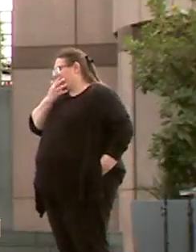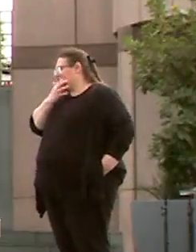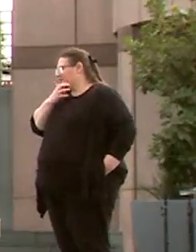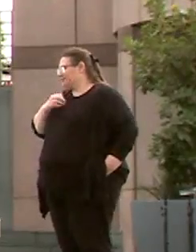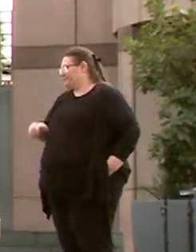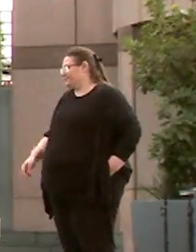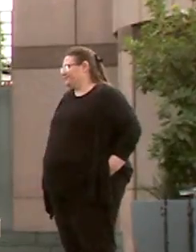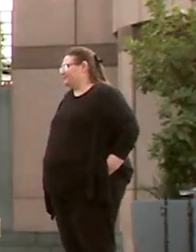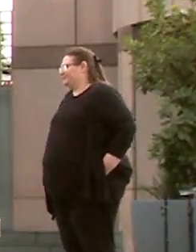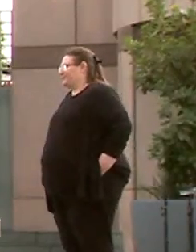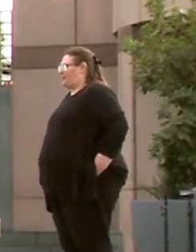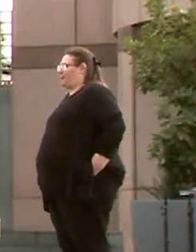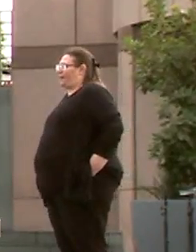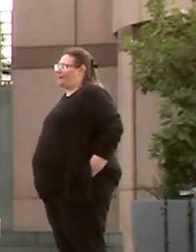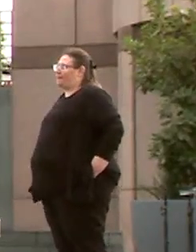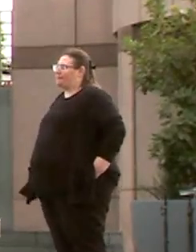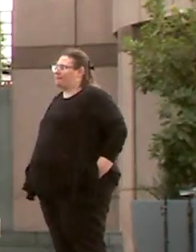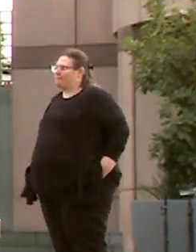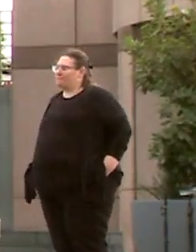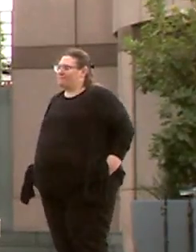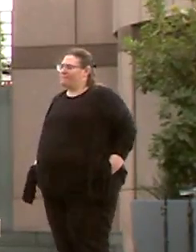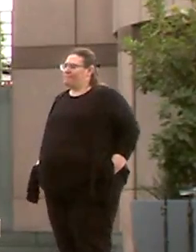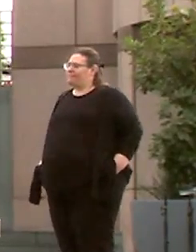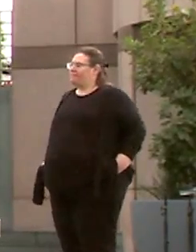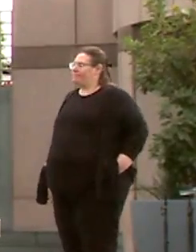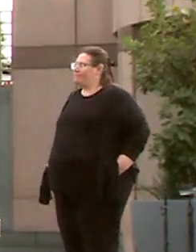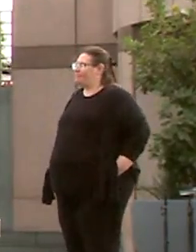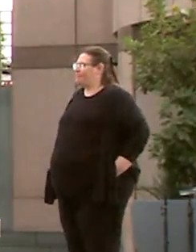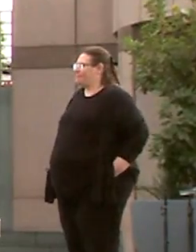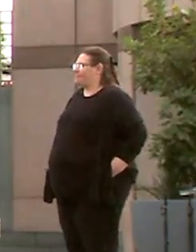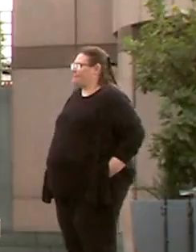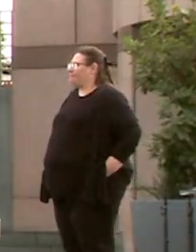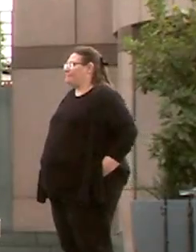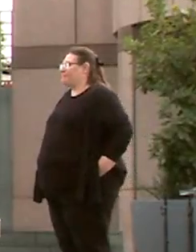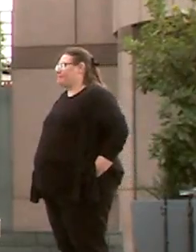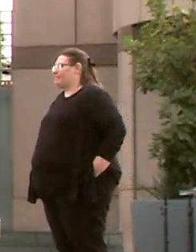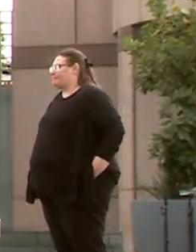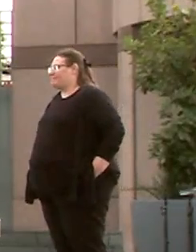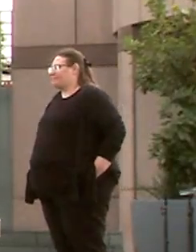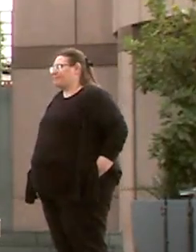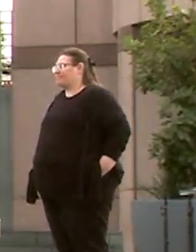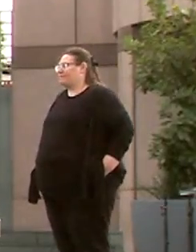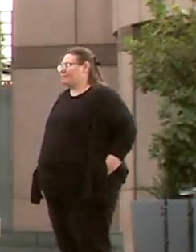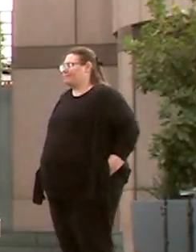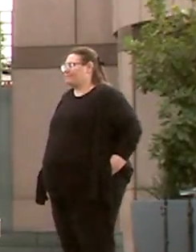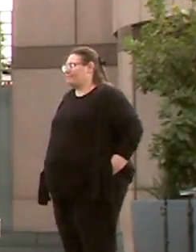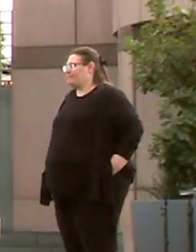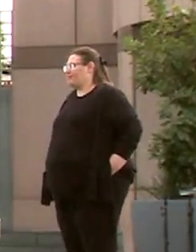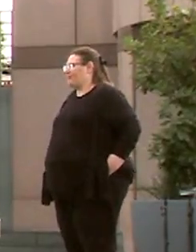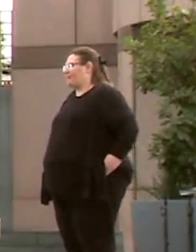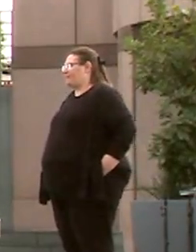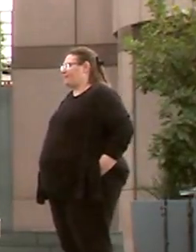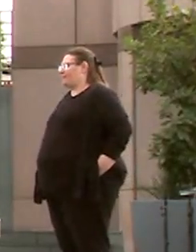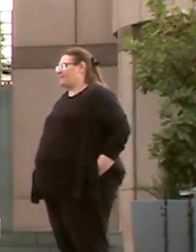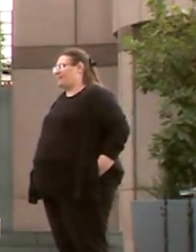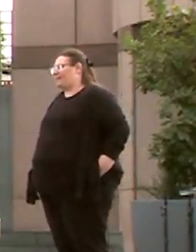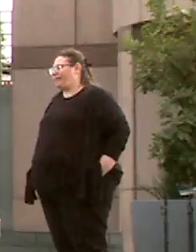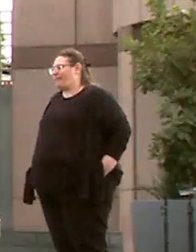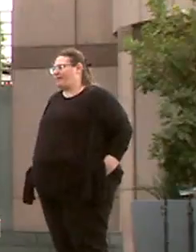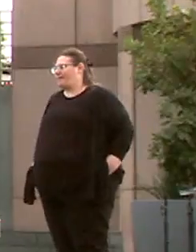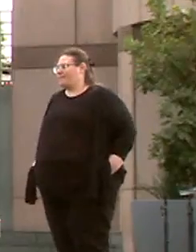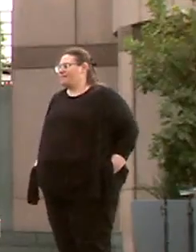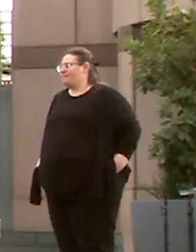if you think about it from their perspective, if they're in a pure ableist